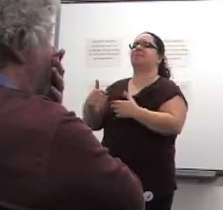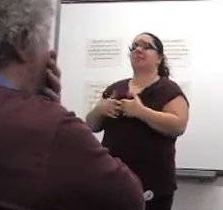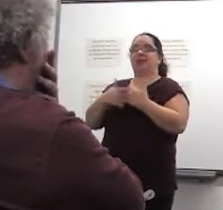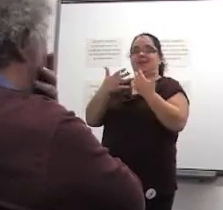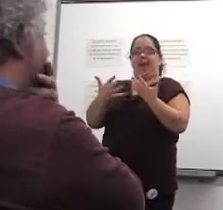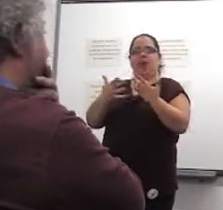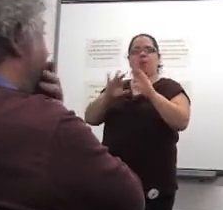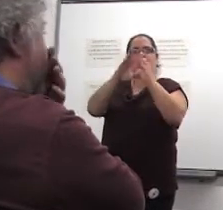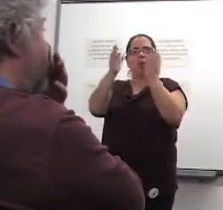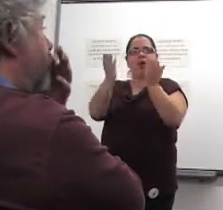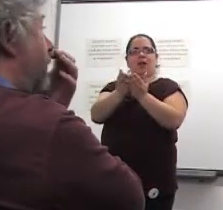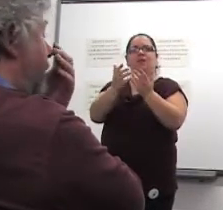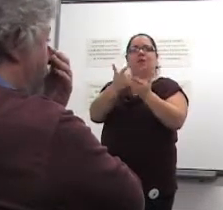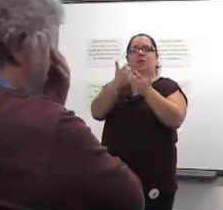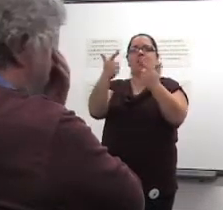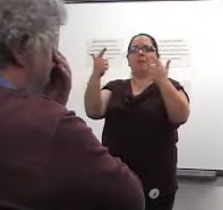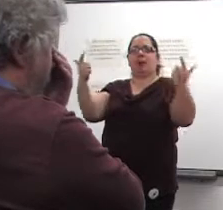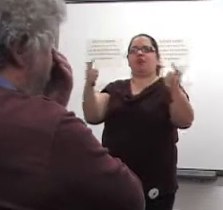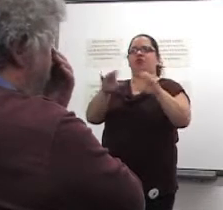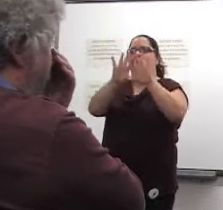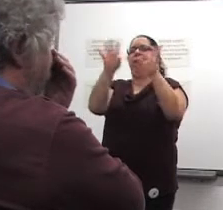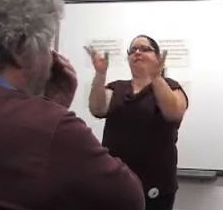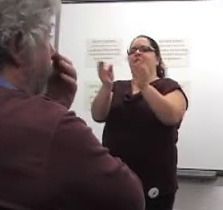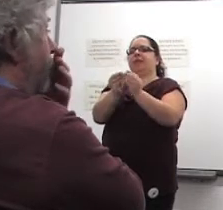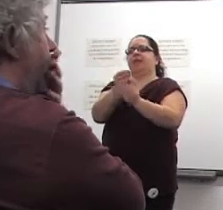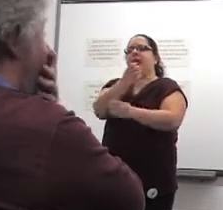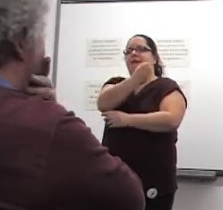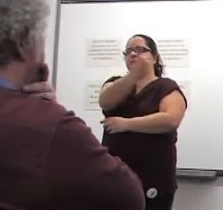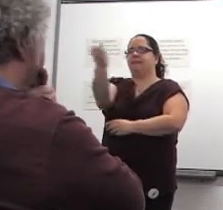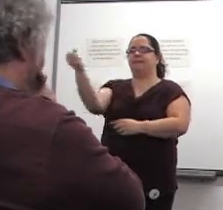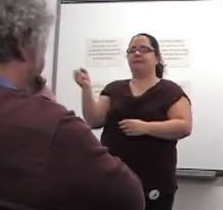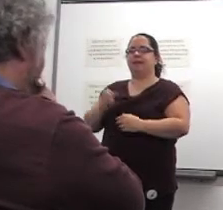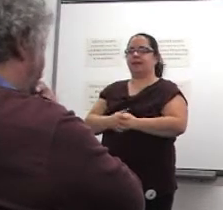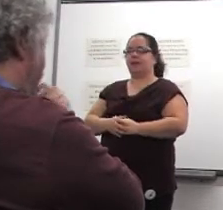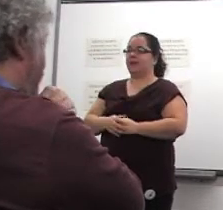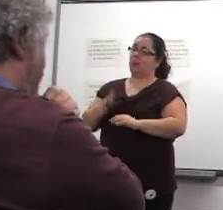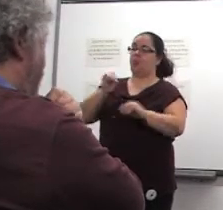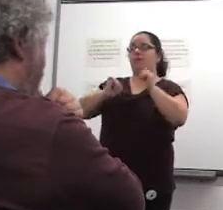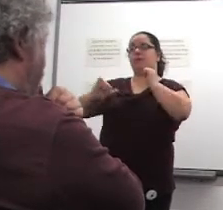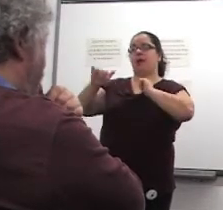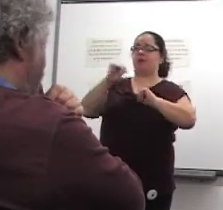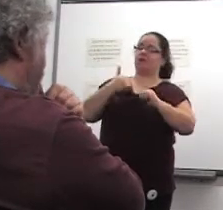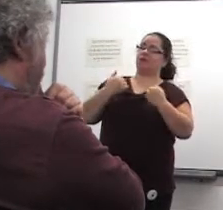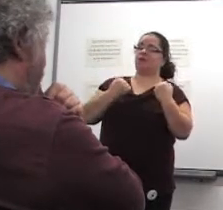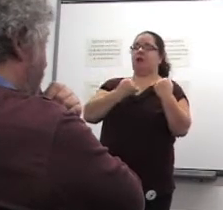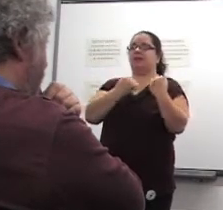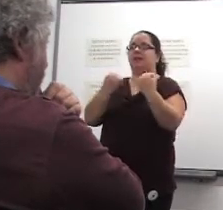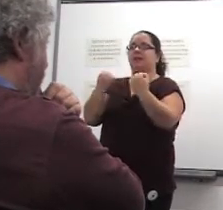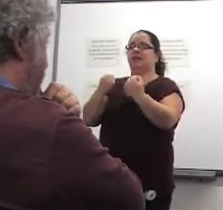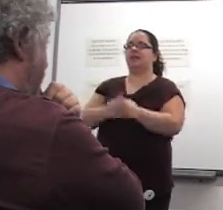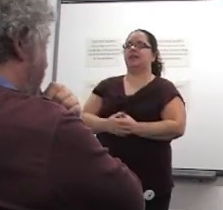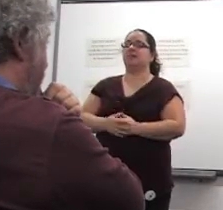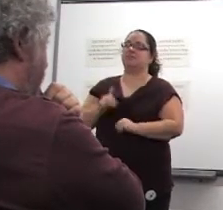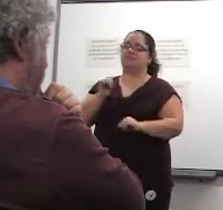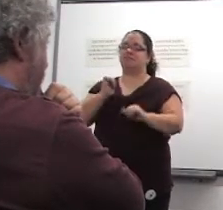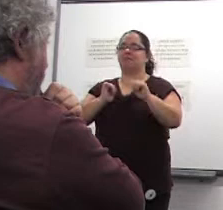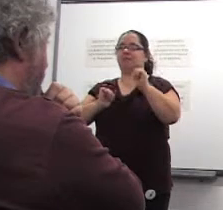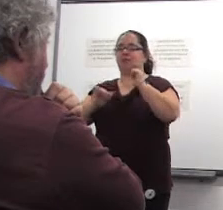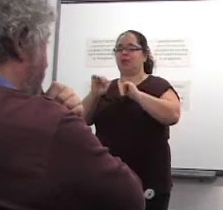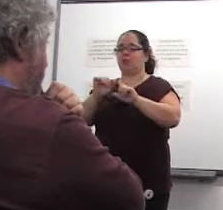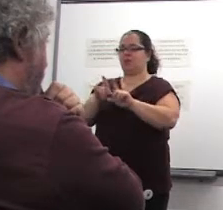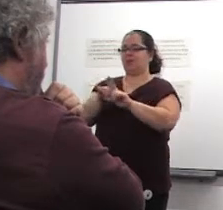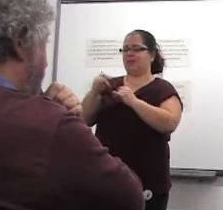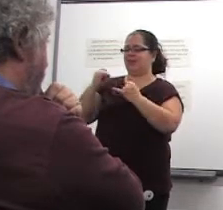too much of everything. He was proud of his driving. He was proud, too,